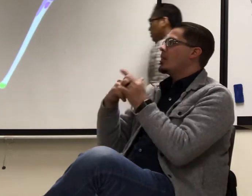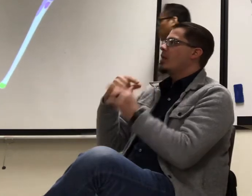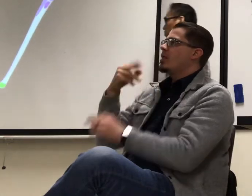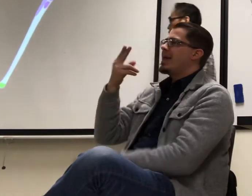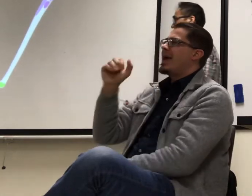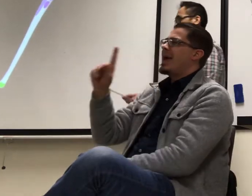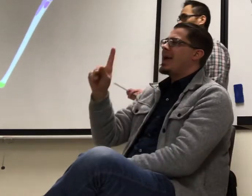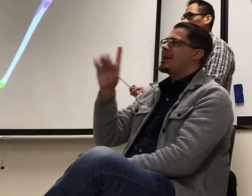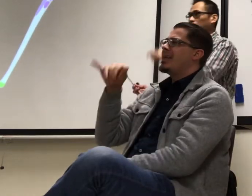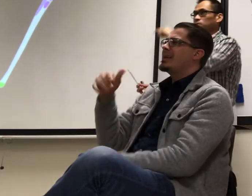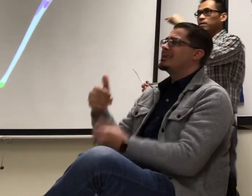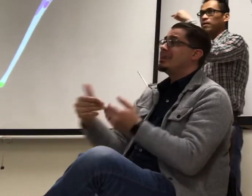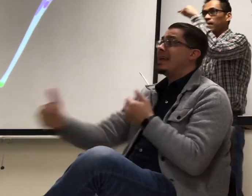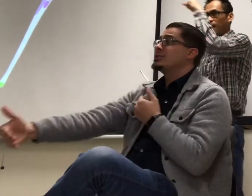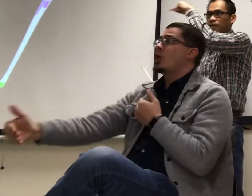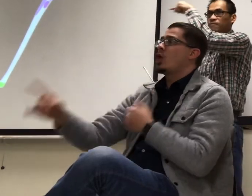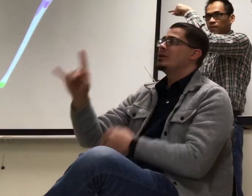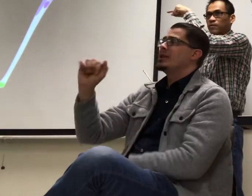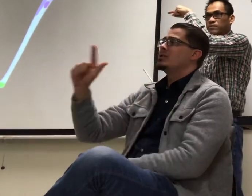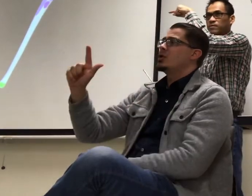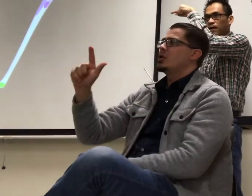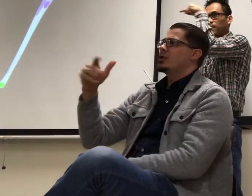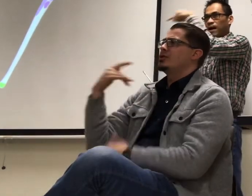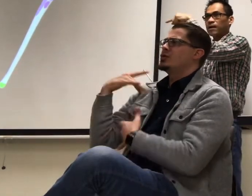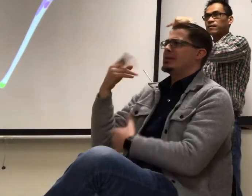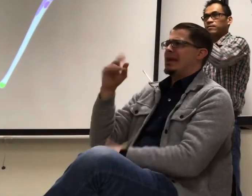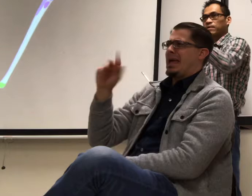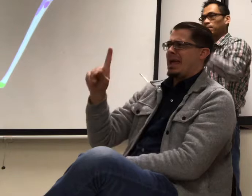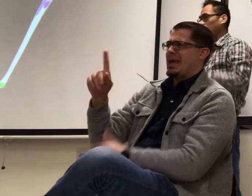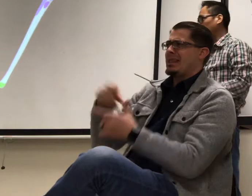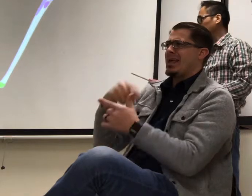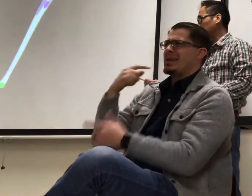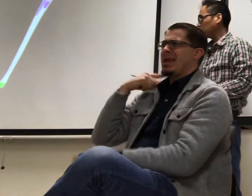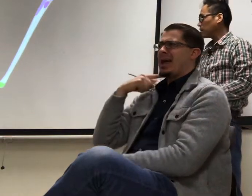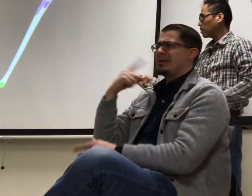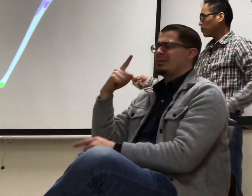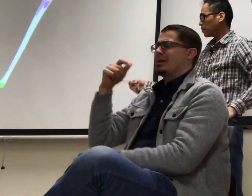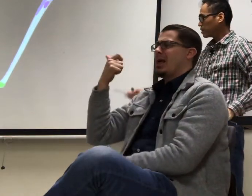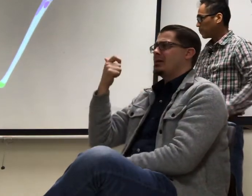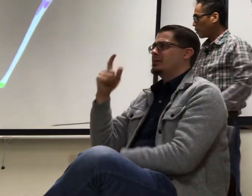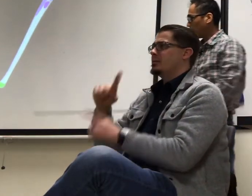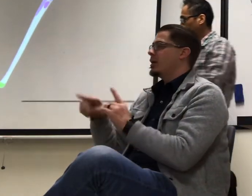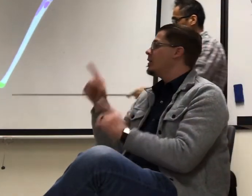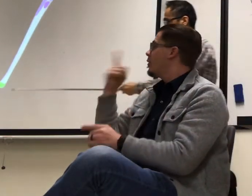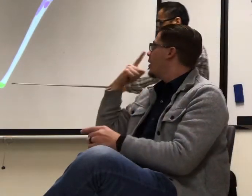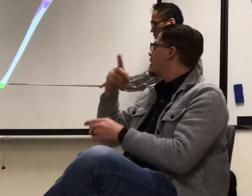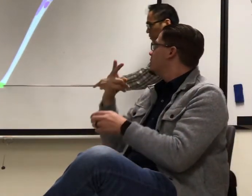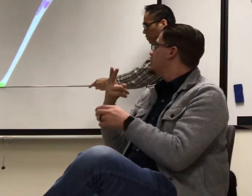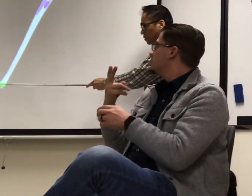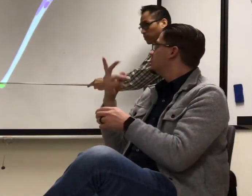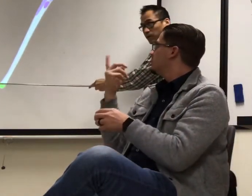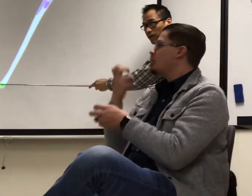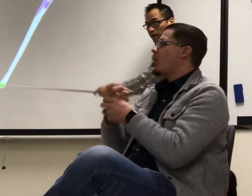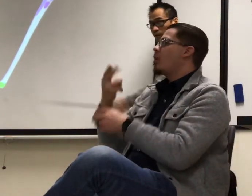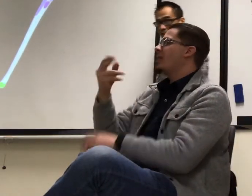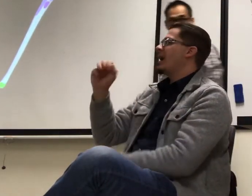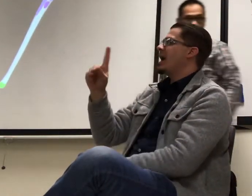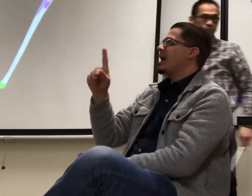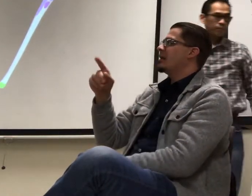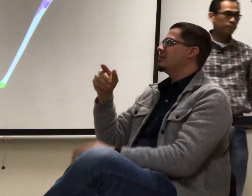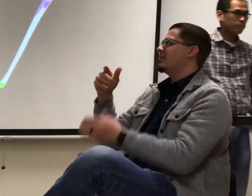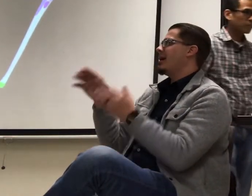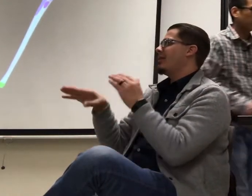distal, which is unusual. Usually it goes head first, then neck, then something else. But for this bone, the head is distal. Go down